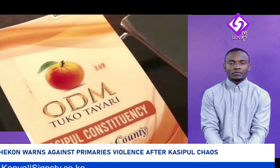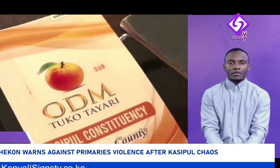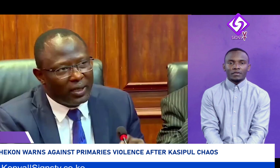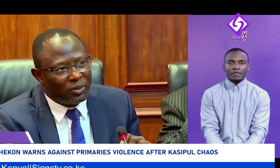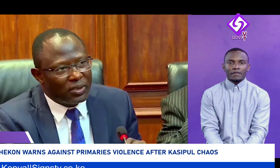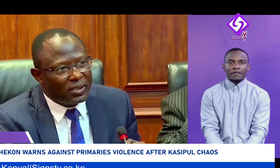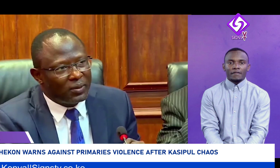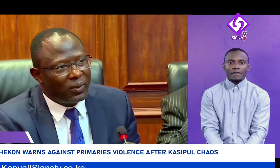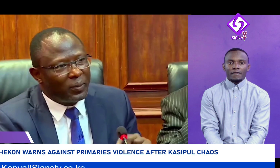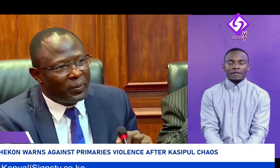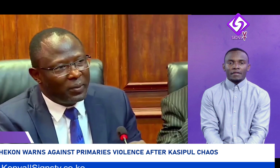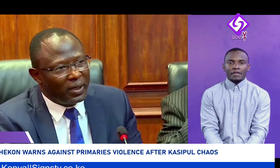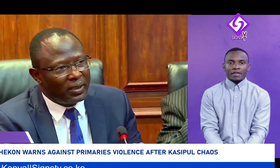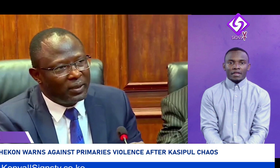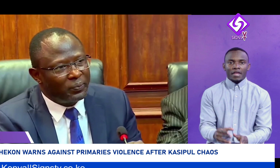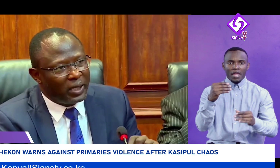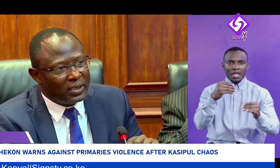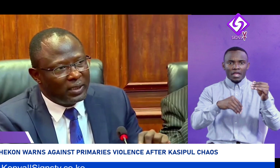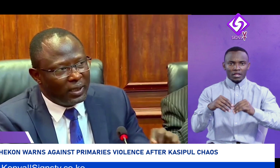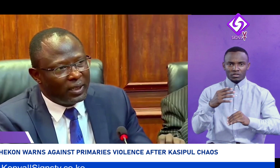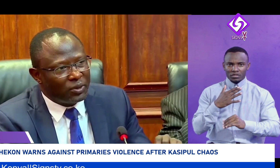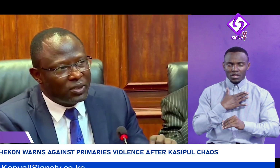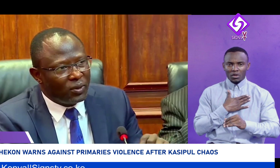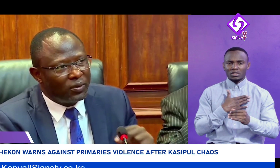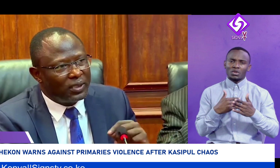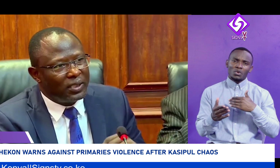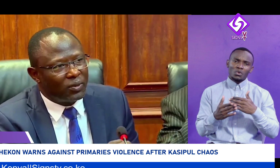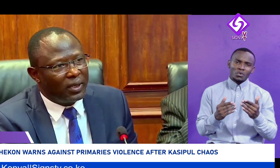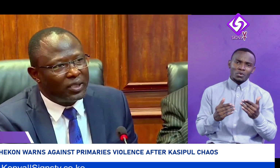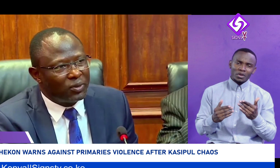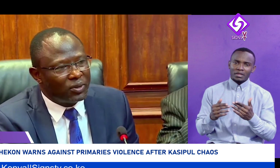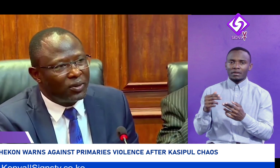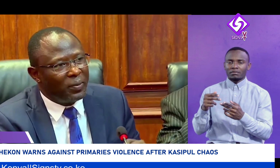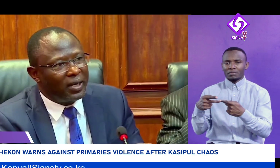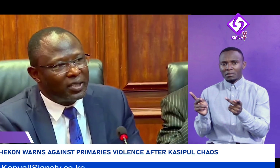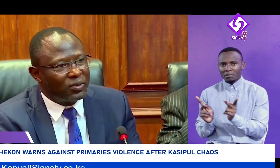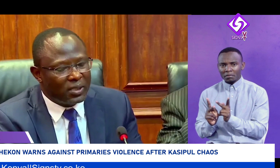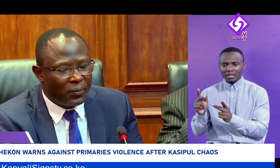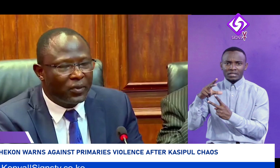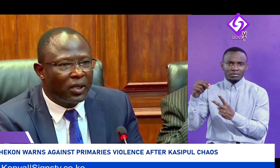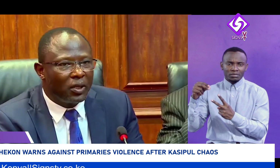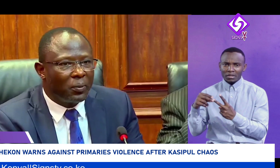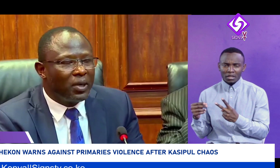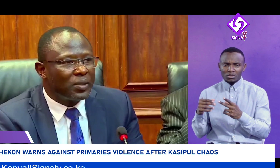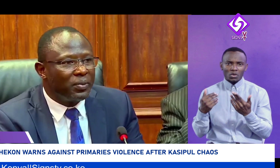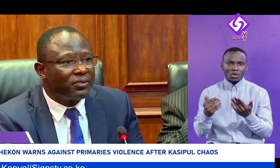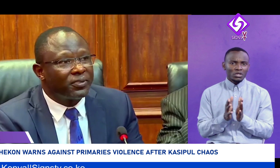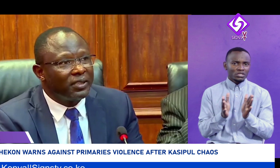Our elections, whether primary party elections or the general elections or the by-elections, must be free